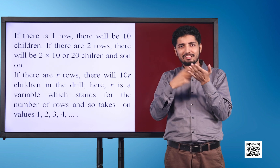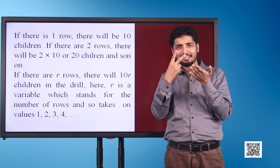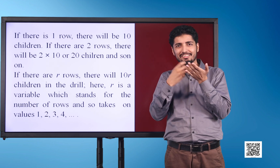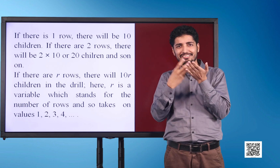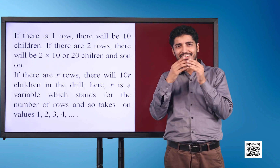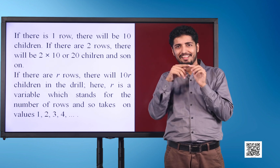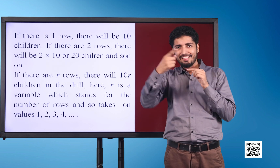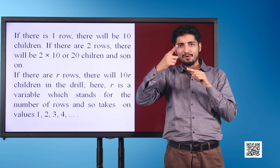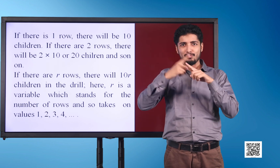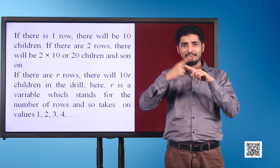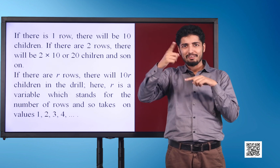3, 4, etc.